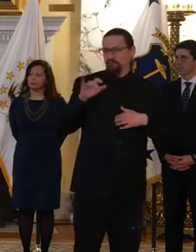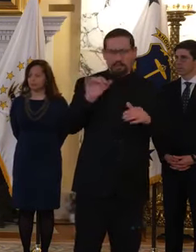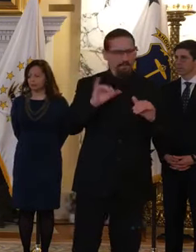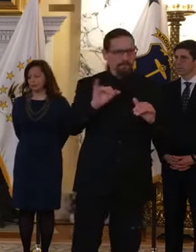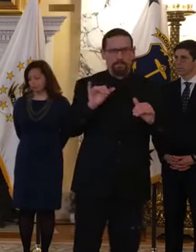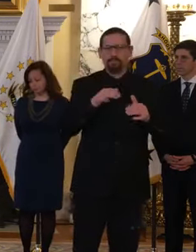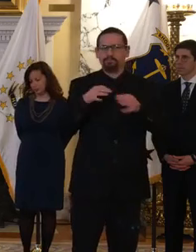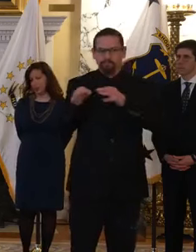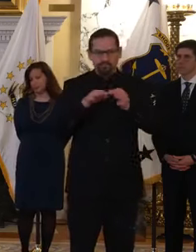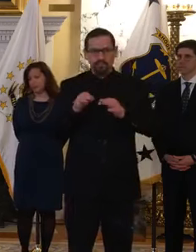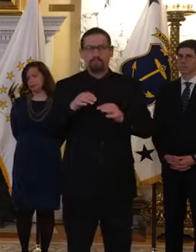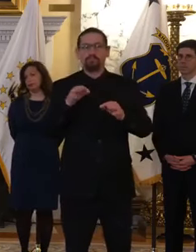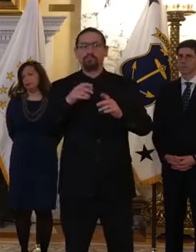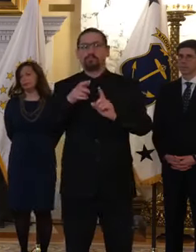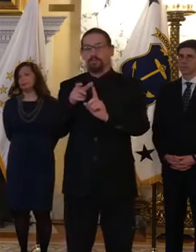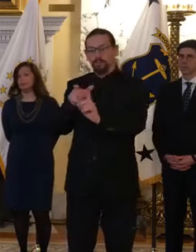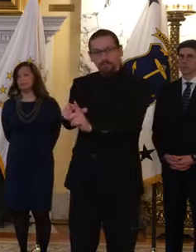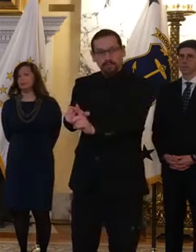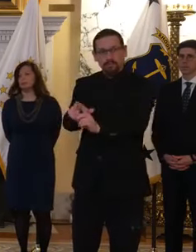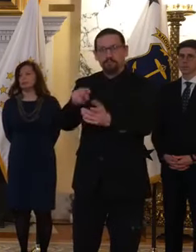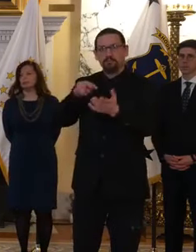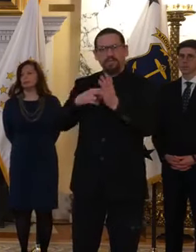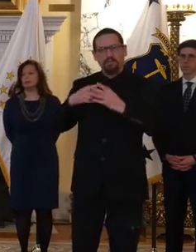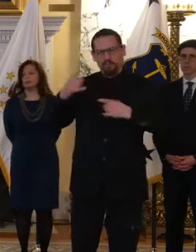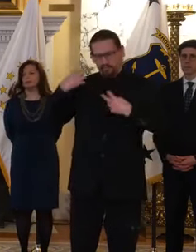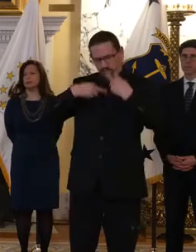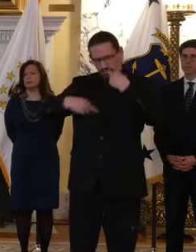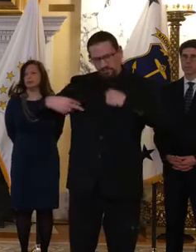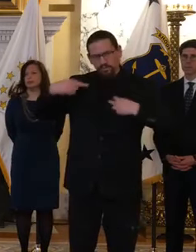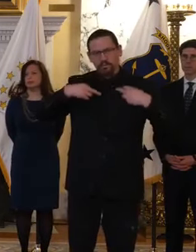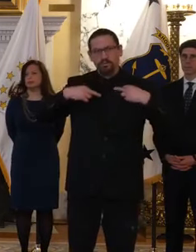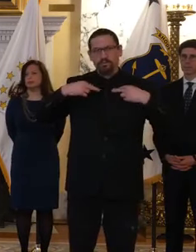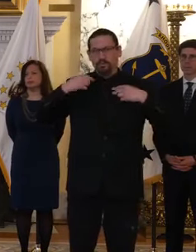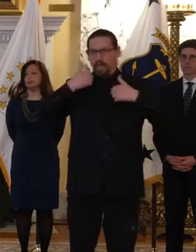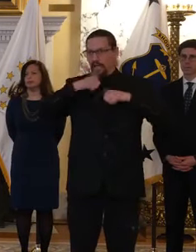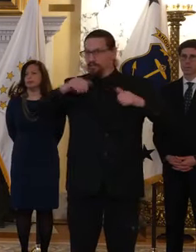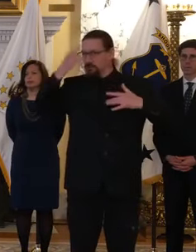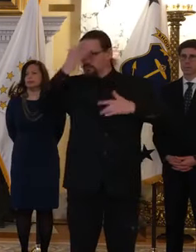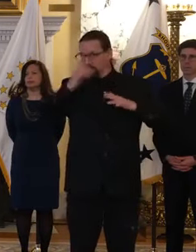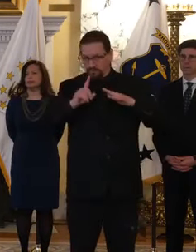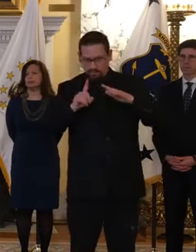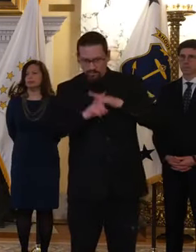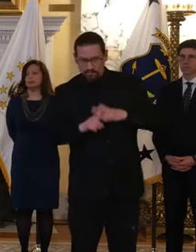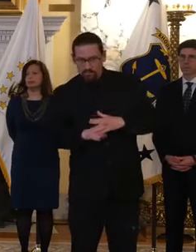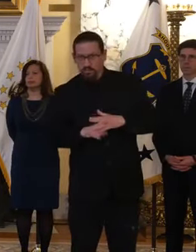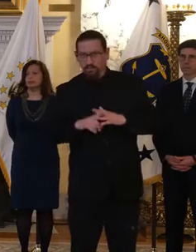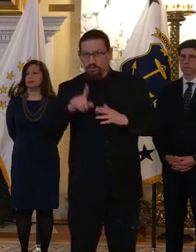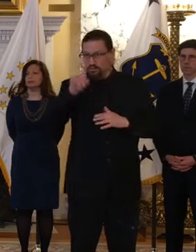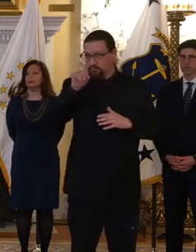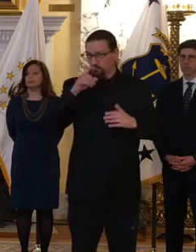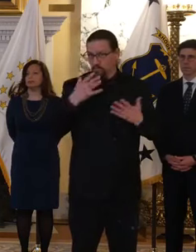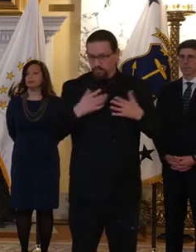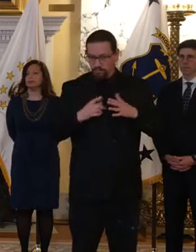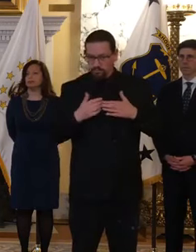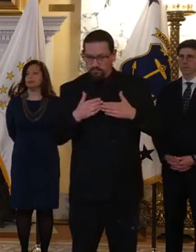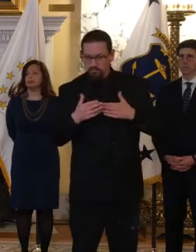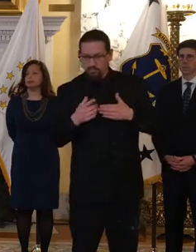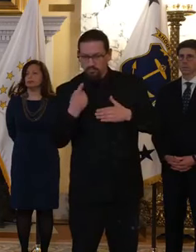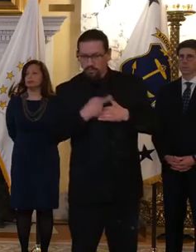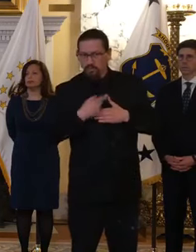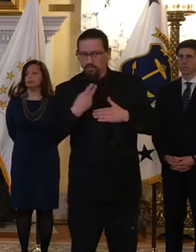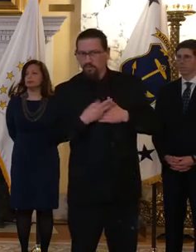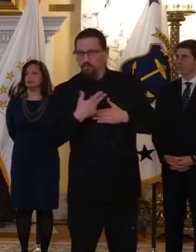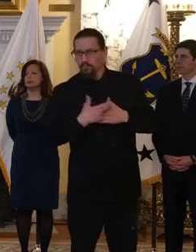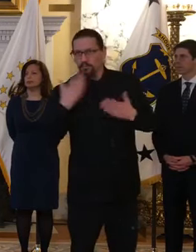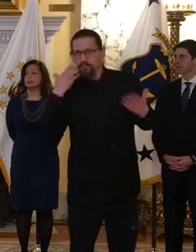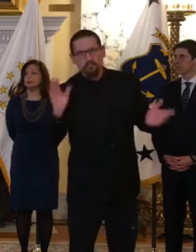and determine whether or not symptoms occur. Because these are critical infrastructure staff and these facilities